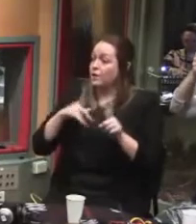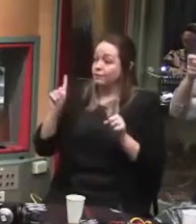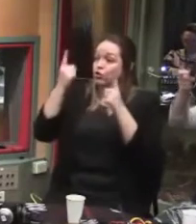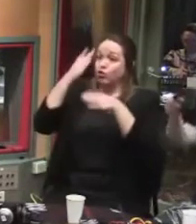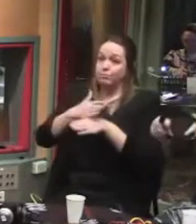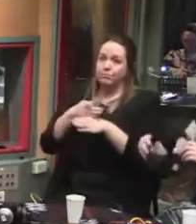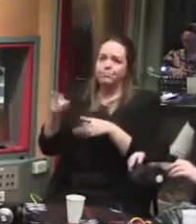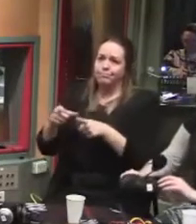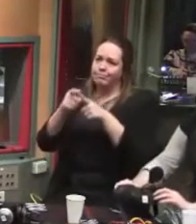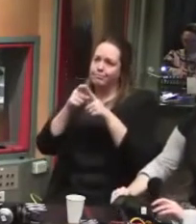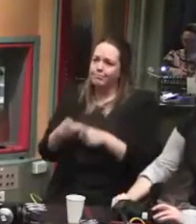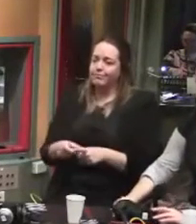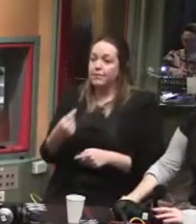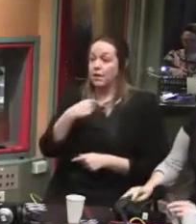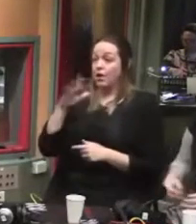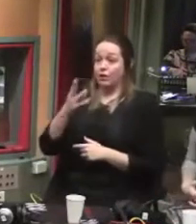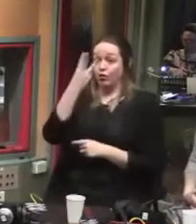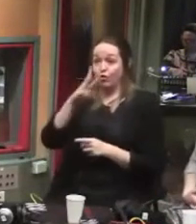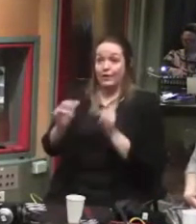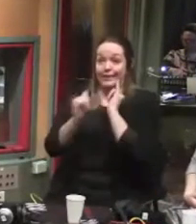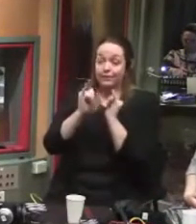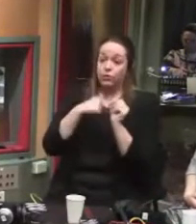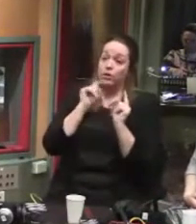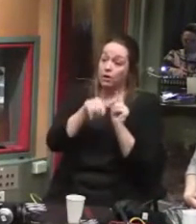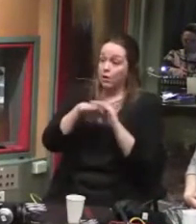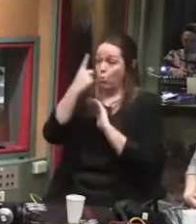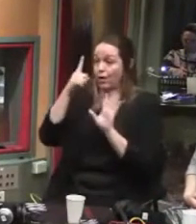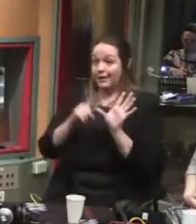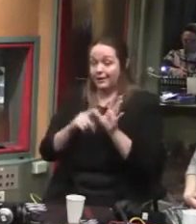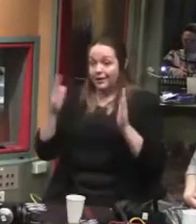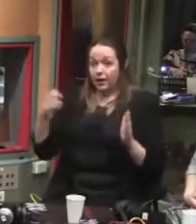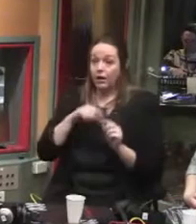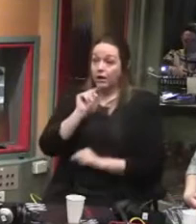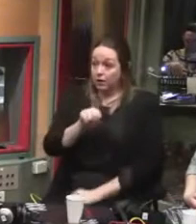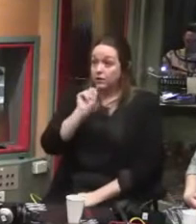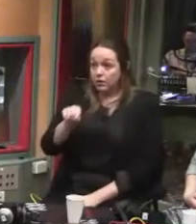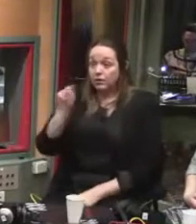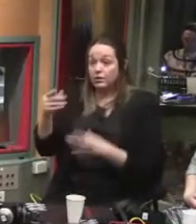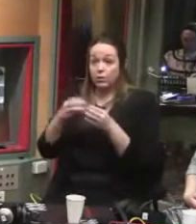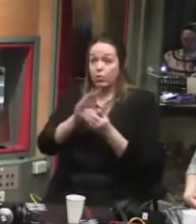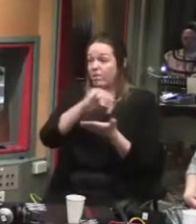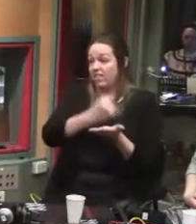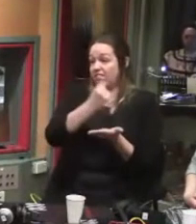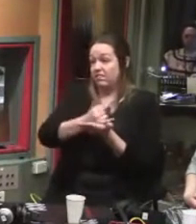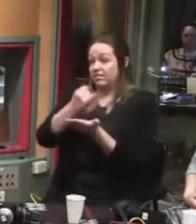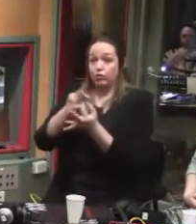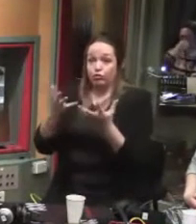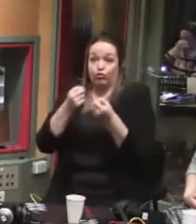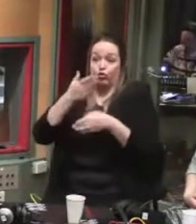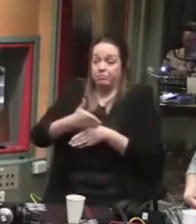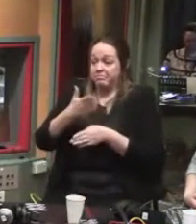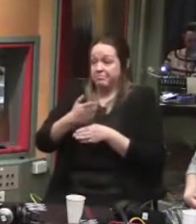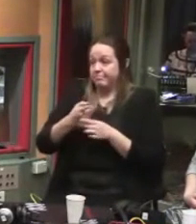certainly one of those. I went to about 30 interviews over that 12-month period and didn't get any of those jobs, mainly, I